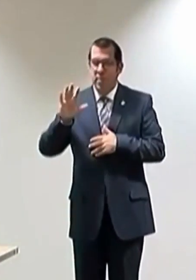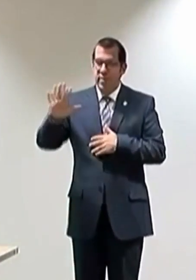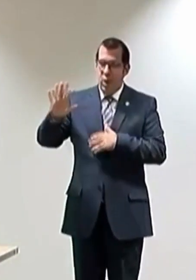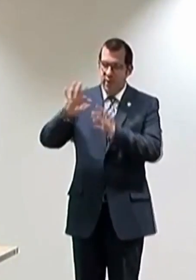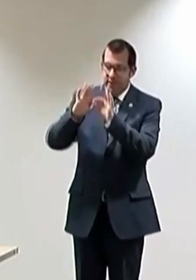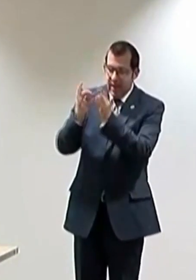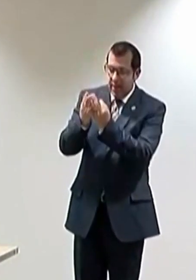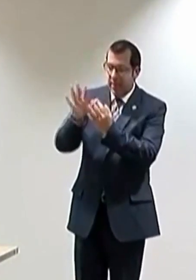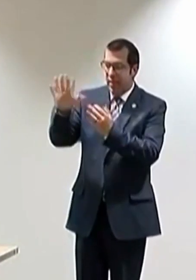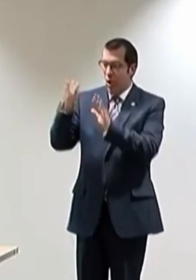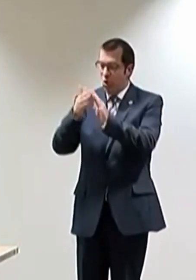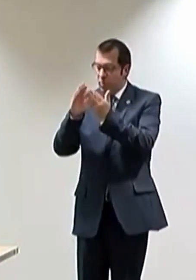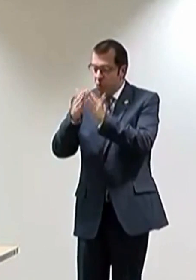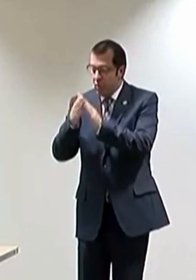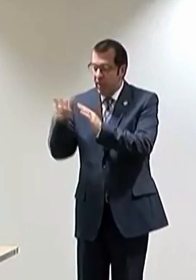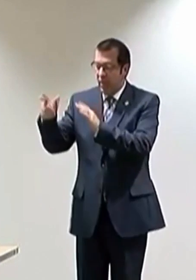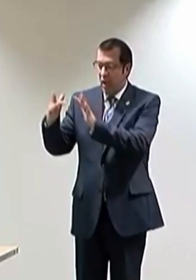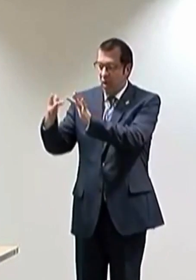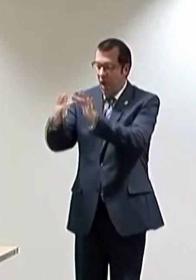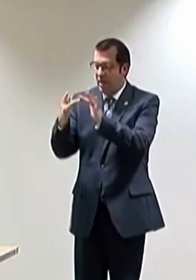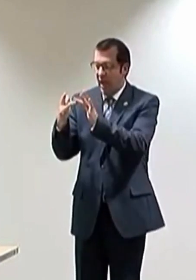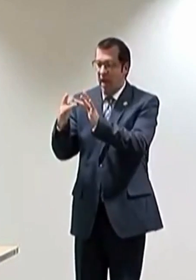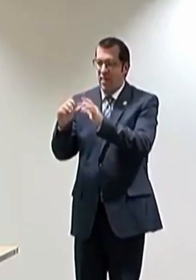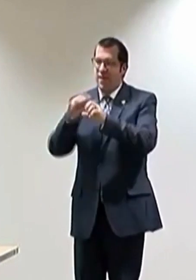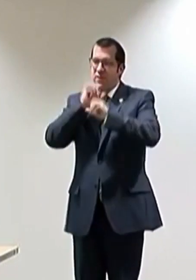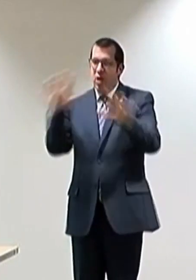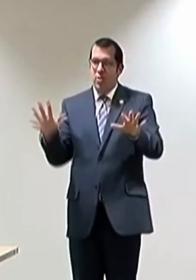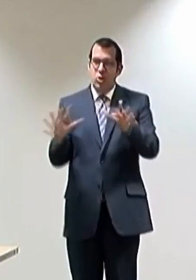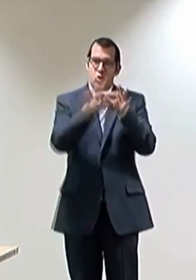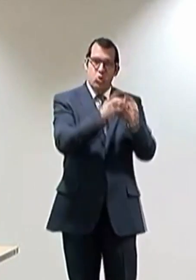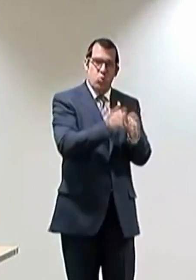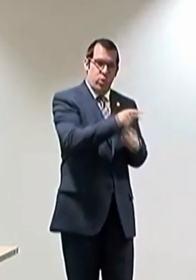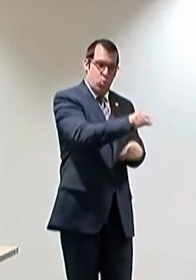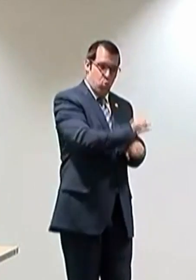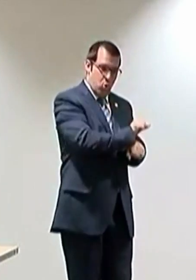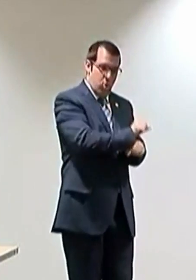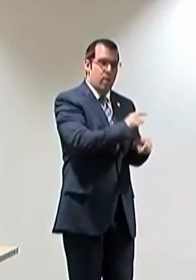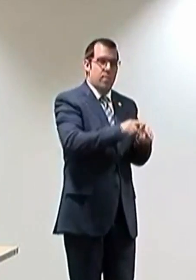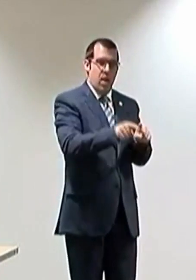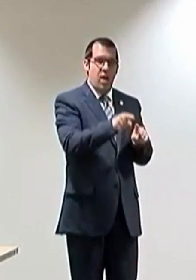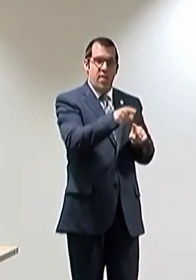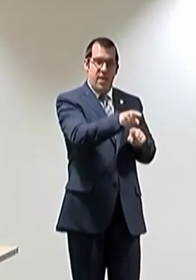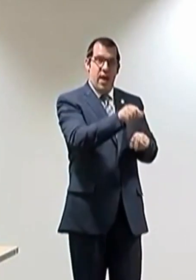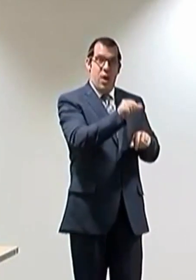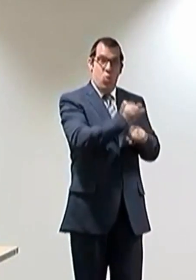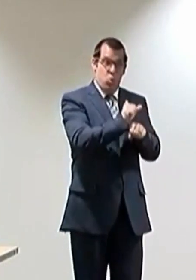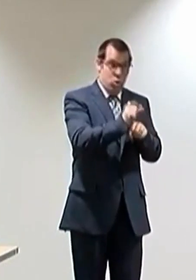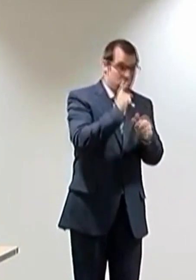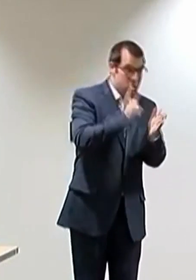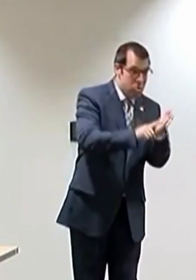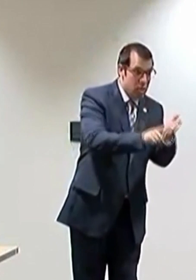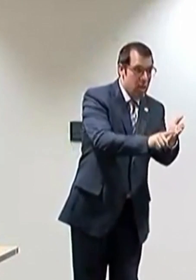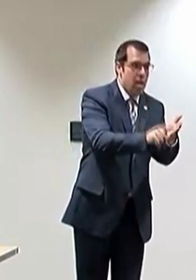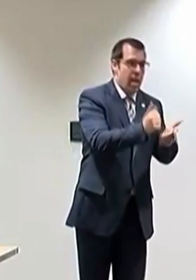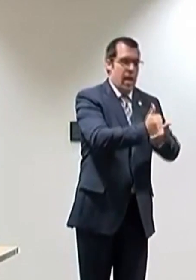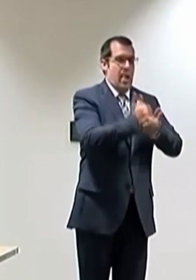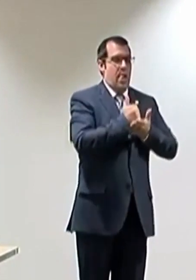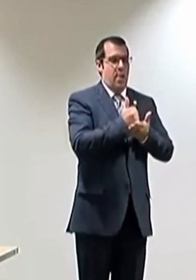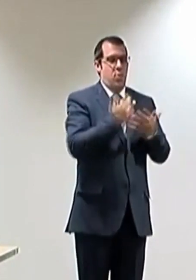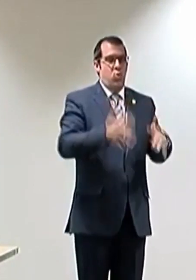and communities, so they're contacts that have nothing to do with their workplace. But it is very helpful if we have an